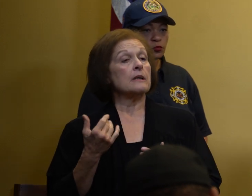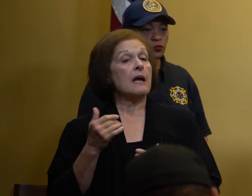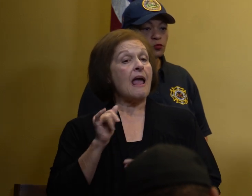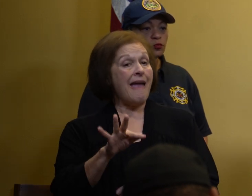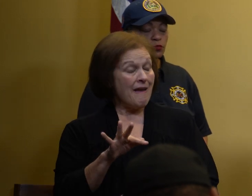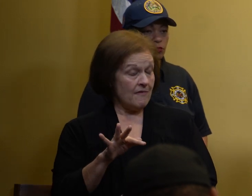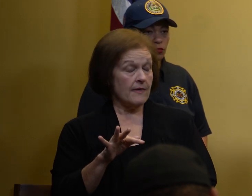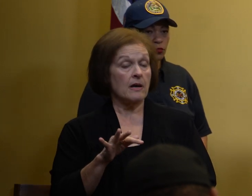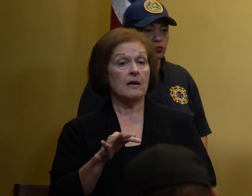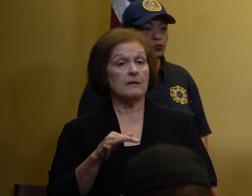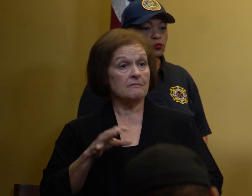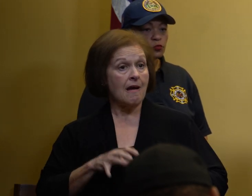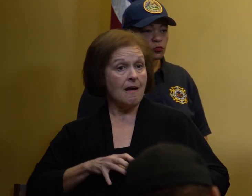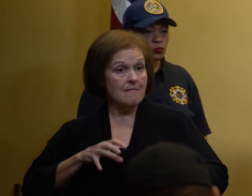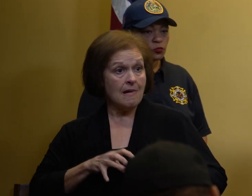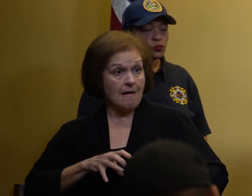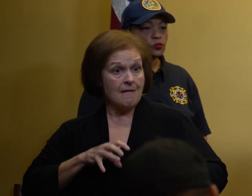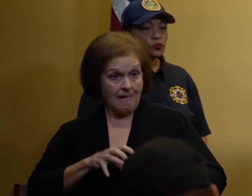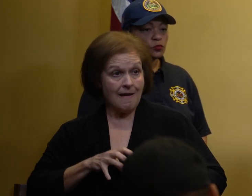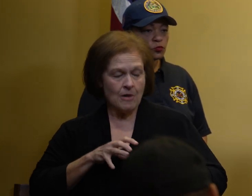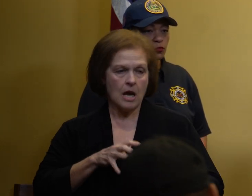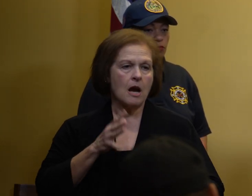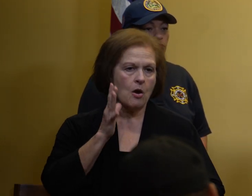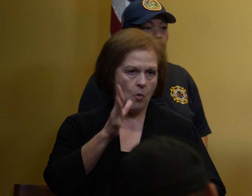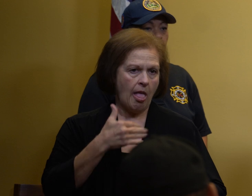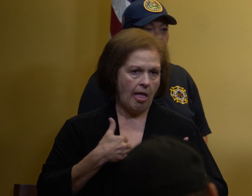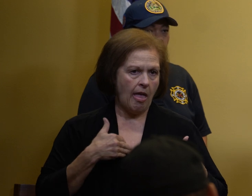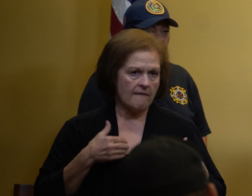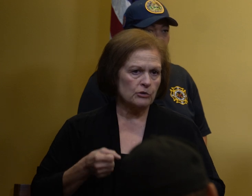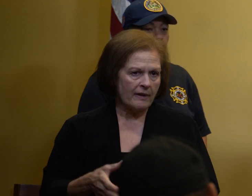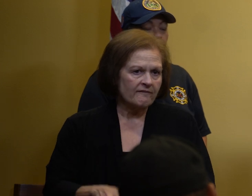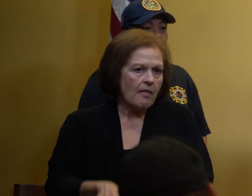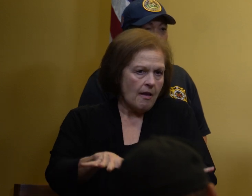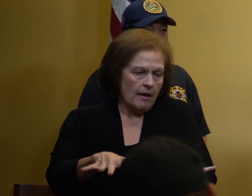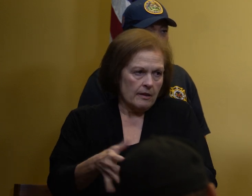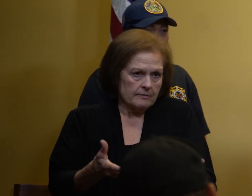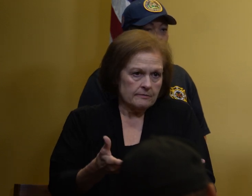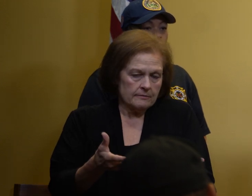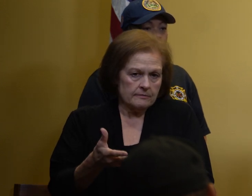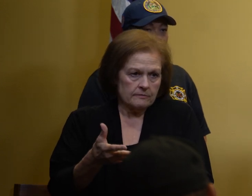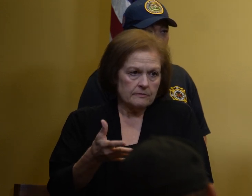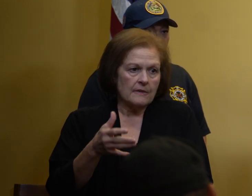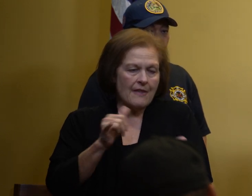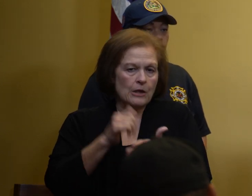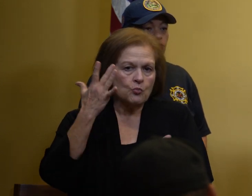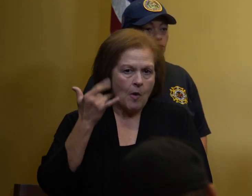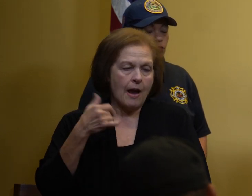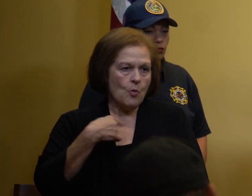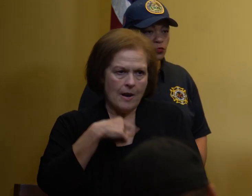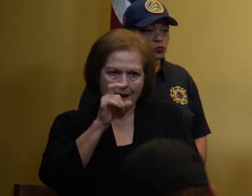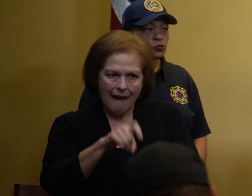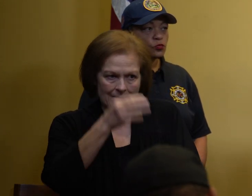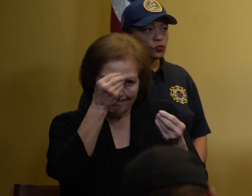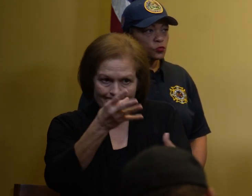we get enough rain with this, there will be street flooding, and that's why we want to continue to inform the public to stay